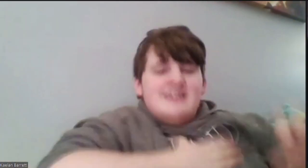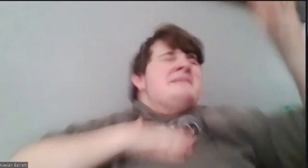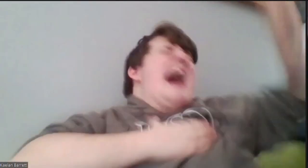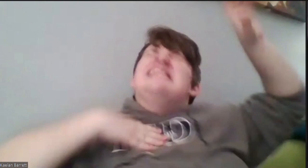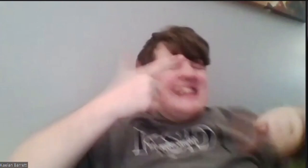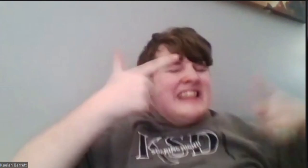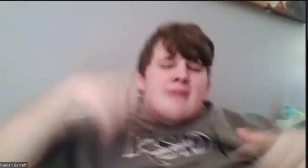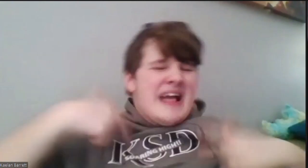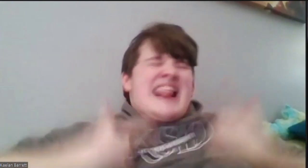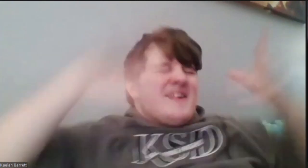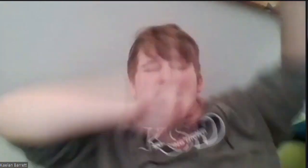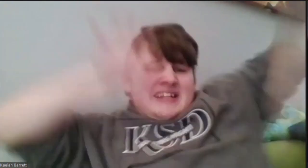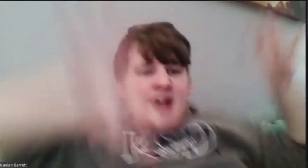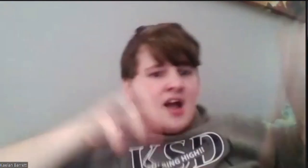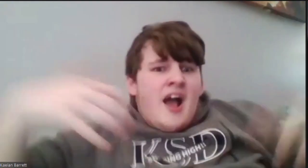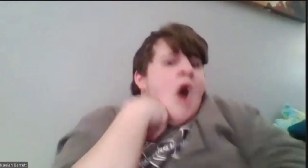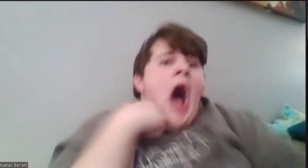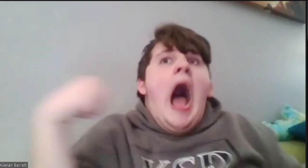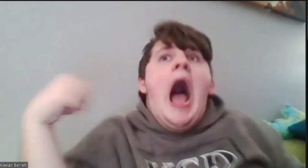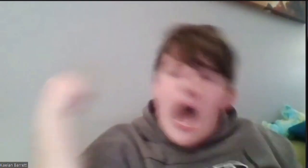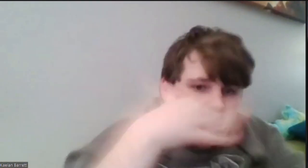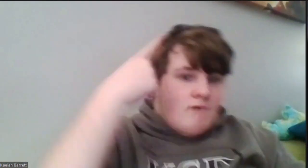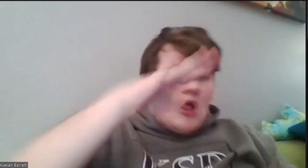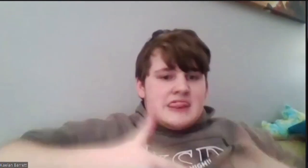watches. As Scrooge begs and pleads,